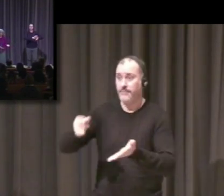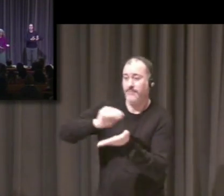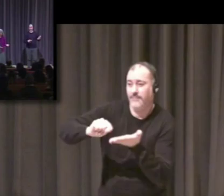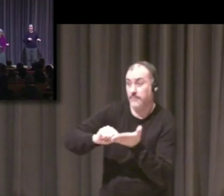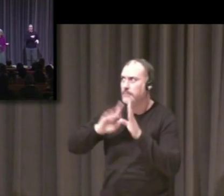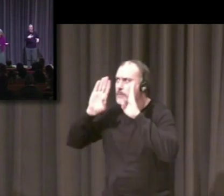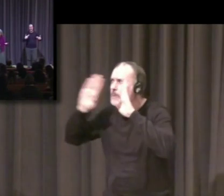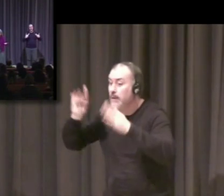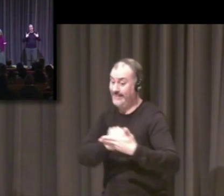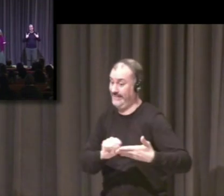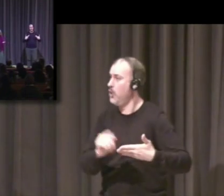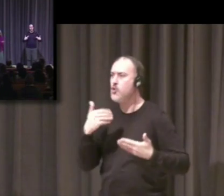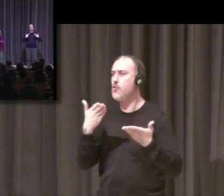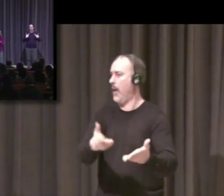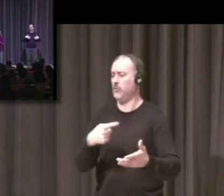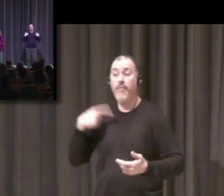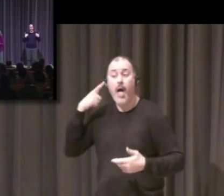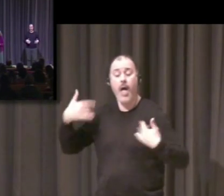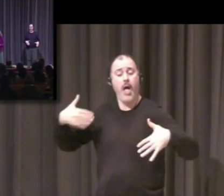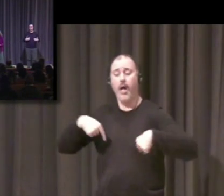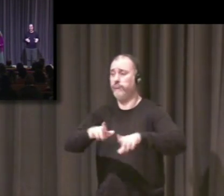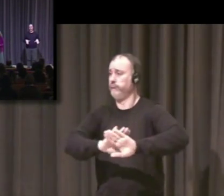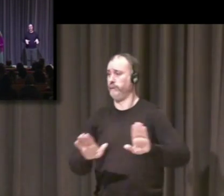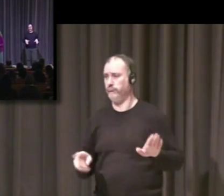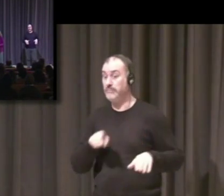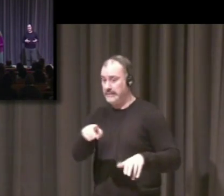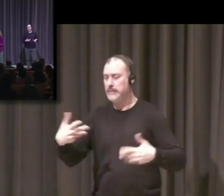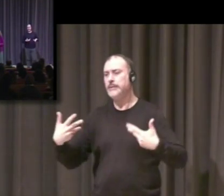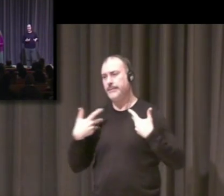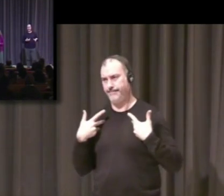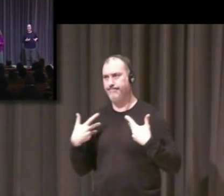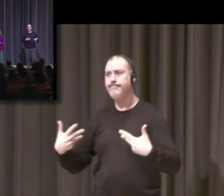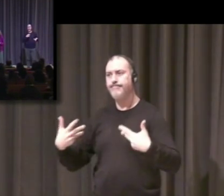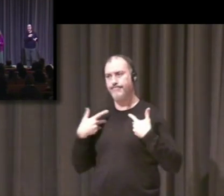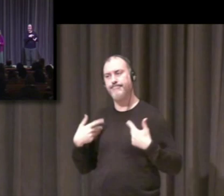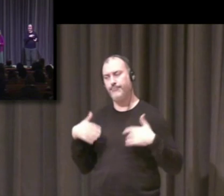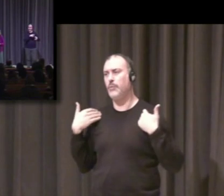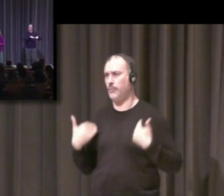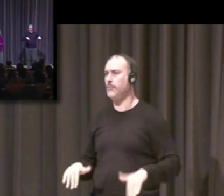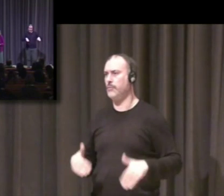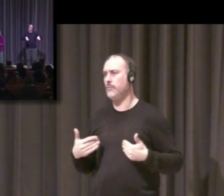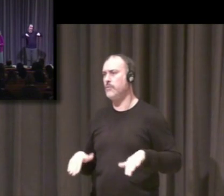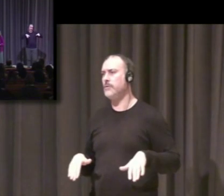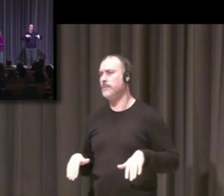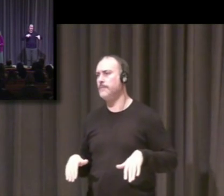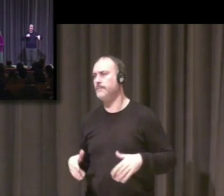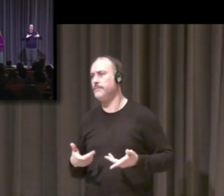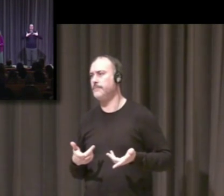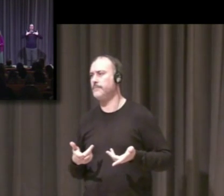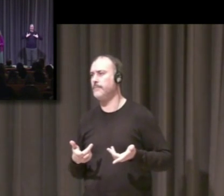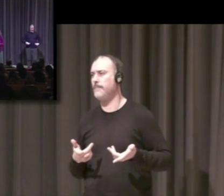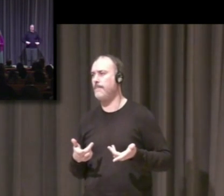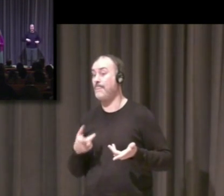that have a high depression rate. They have a high suicide attempt